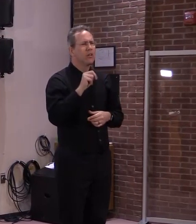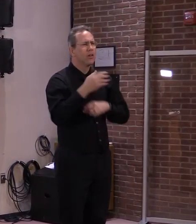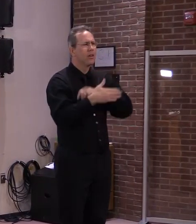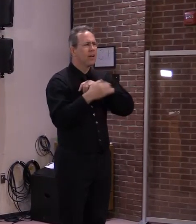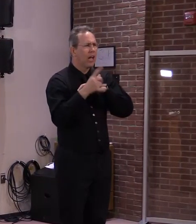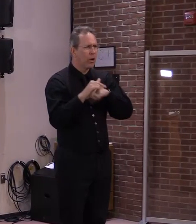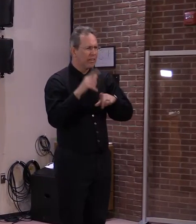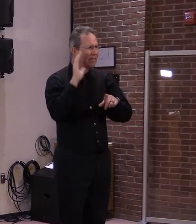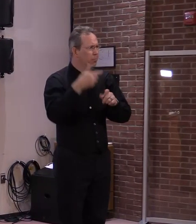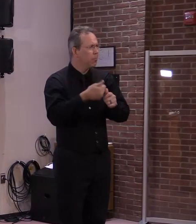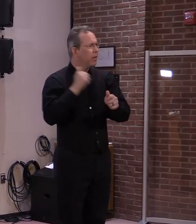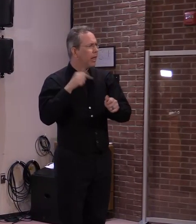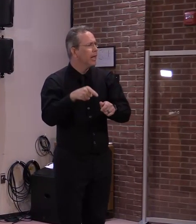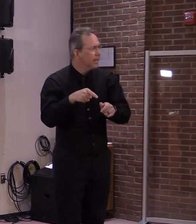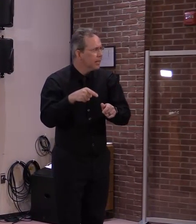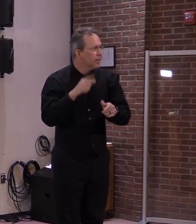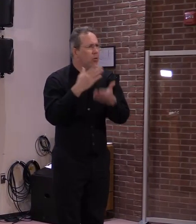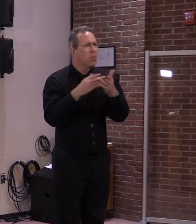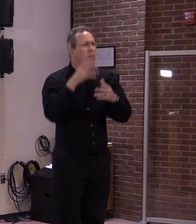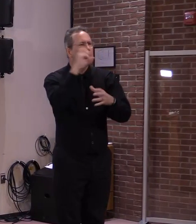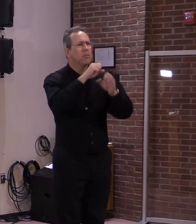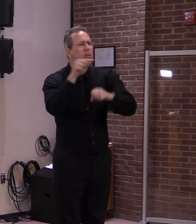and that is,